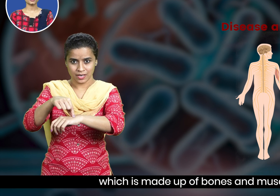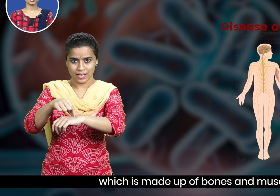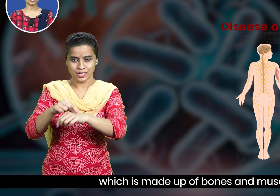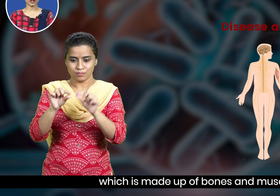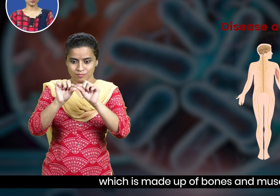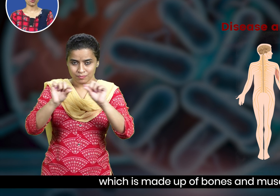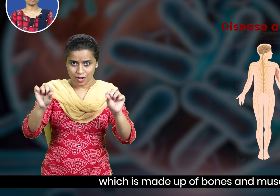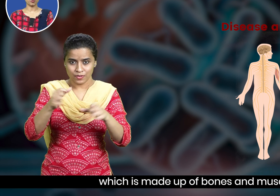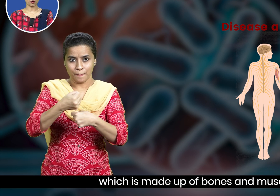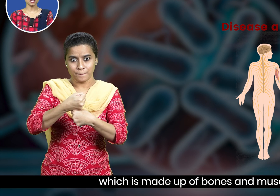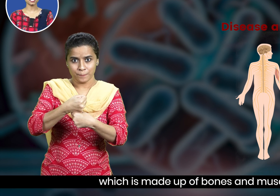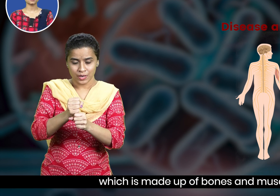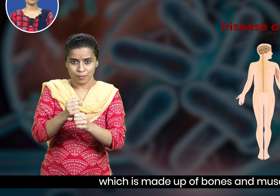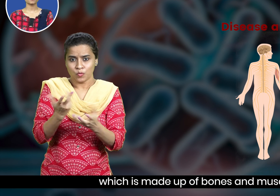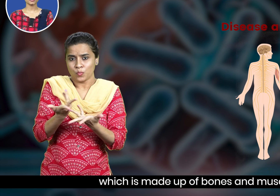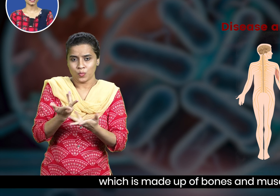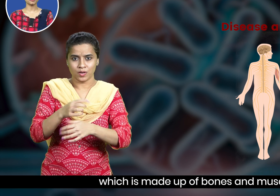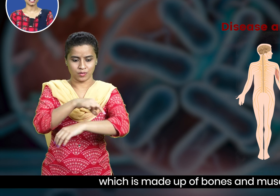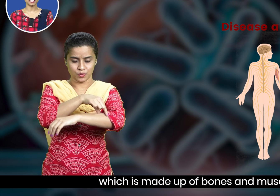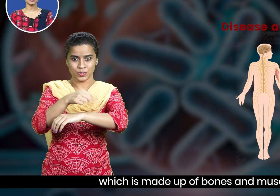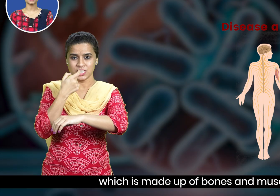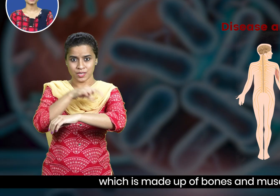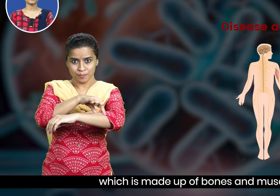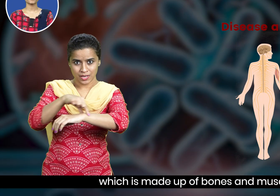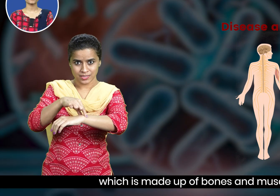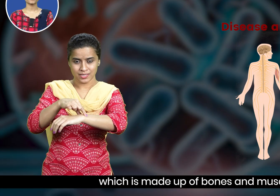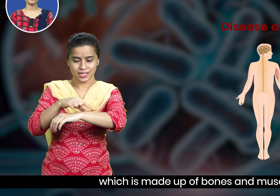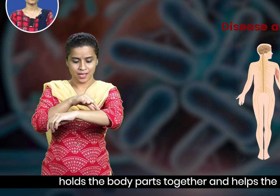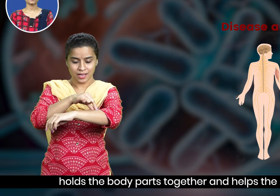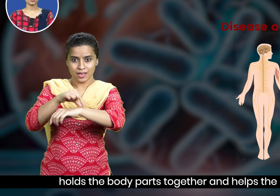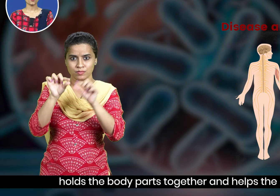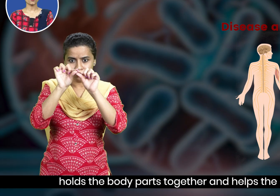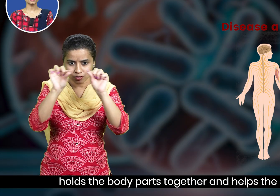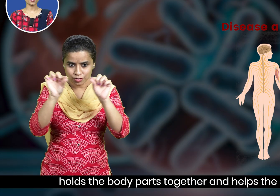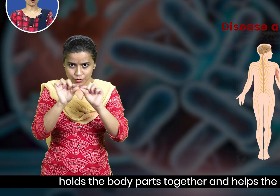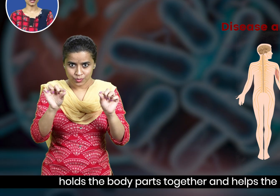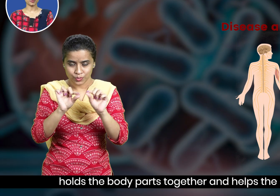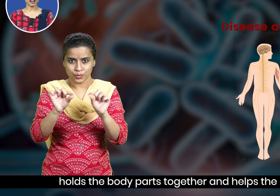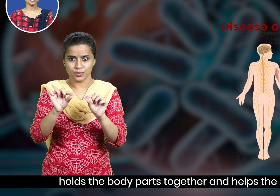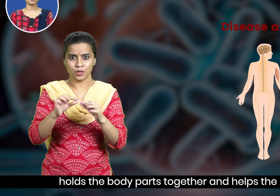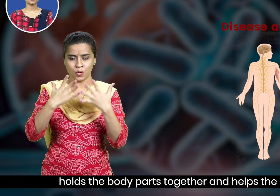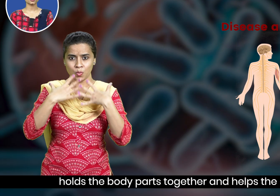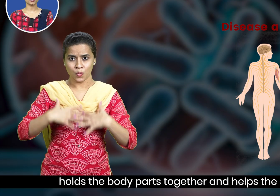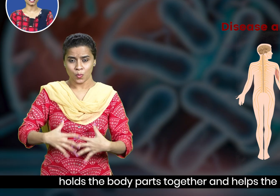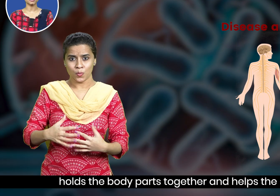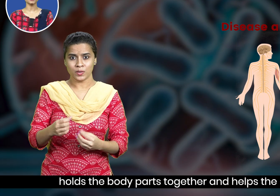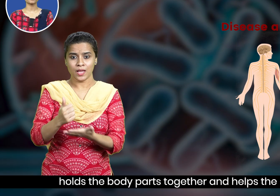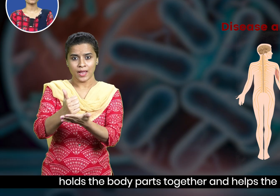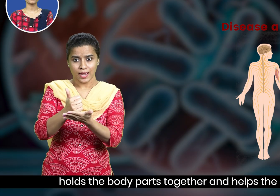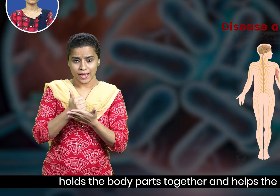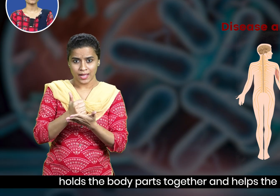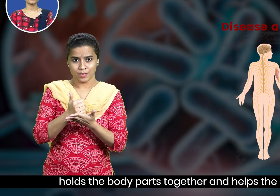which is made up of bones and muscles, holds the body parts together